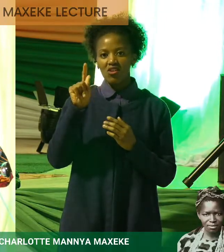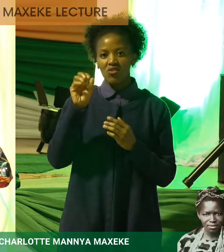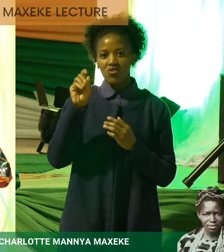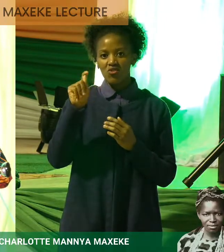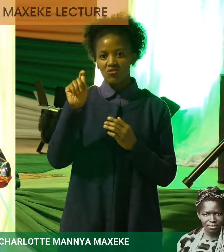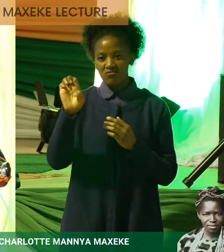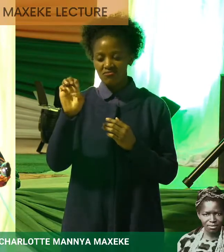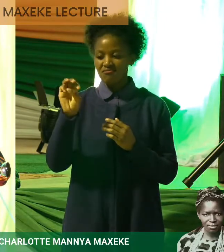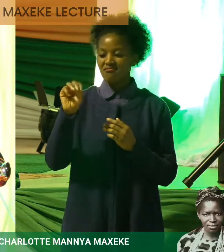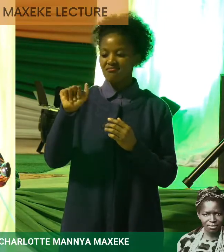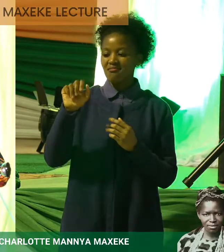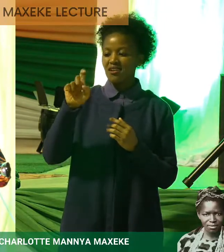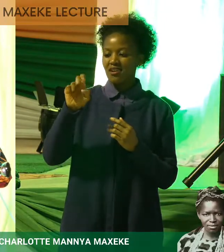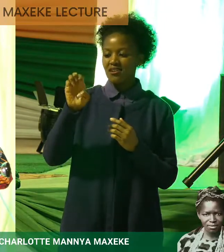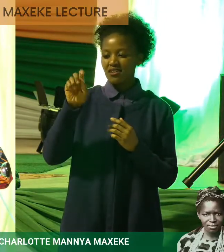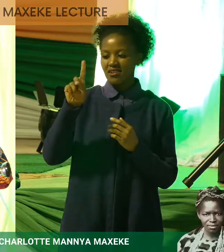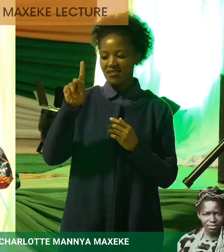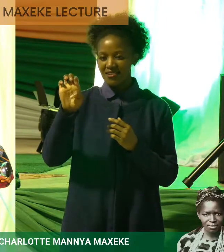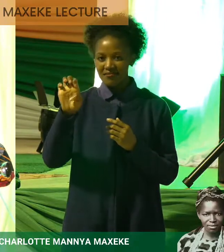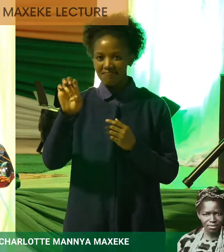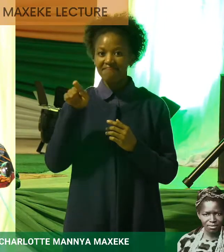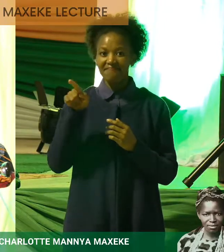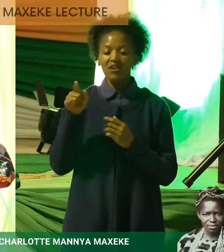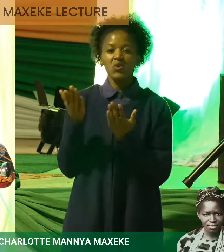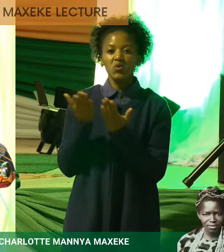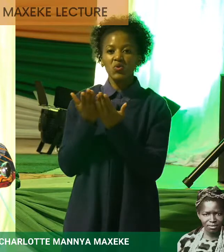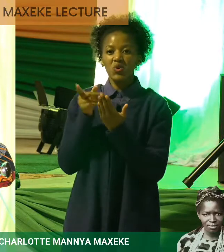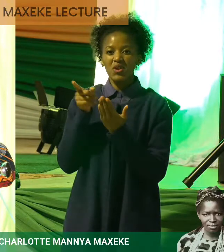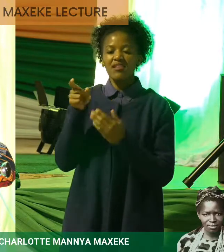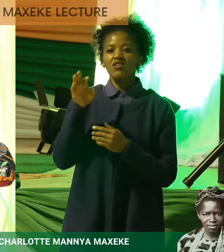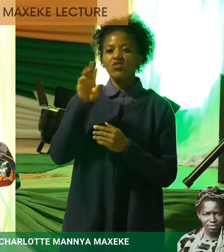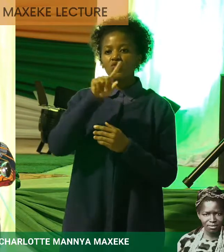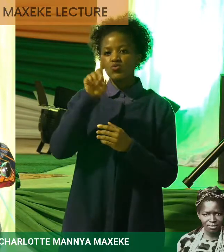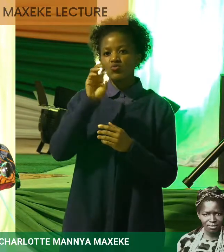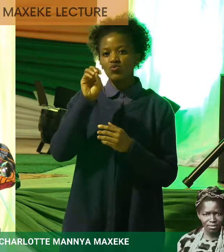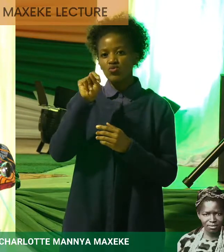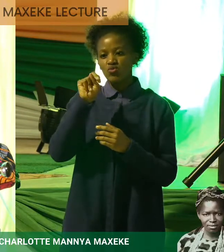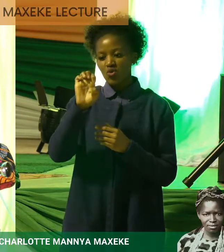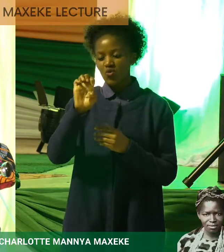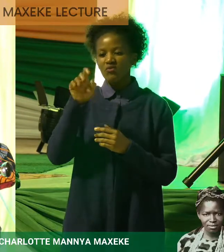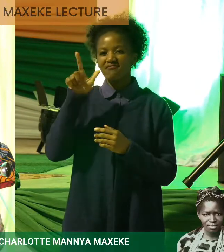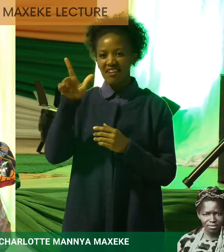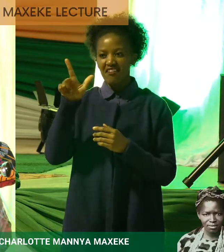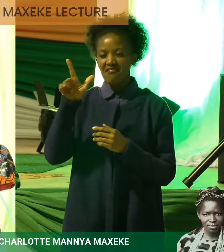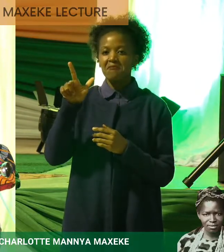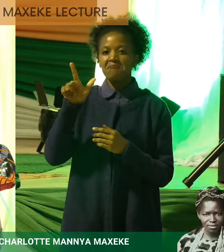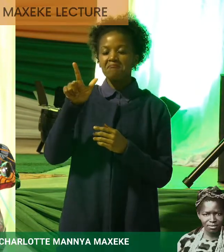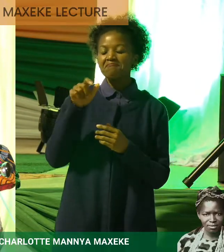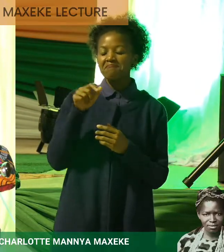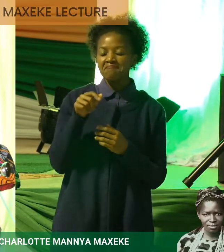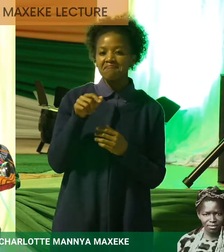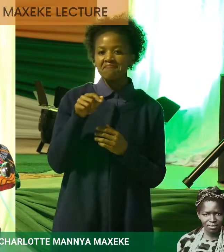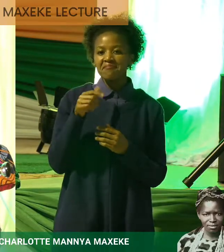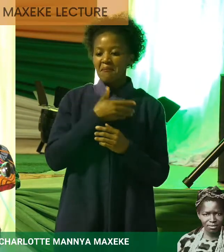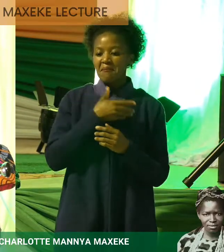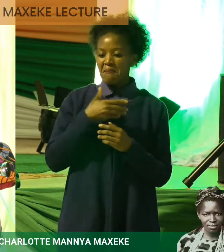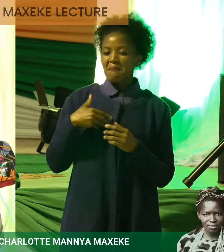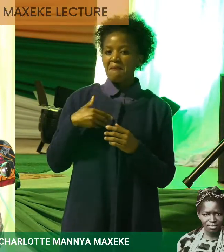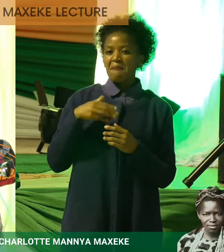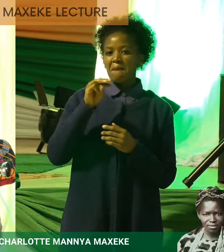the school was, and I'm really proud to be here. And Umam Charlotte Maxeke, her vision about young